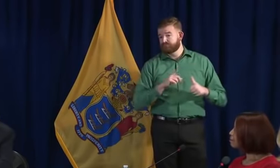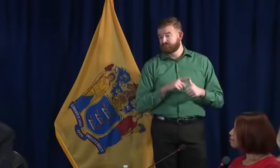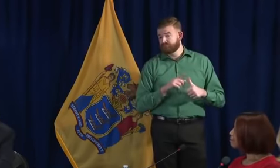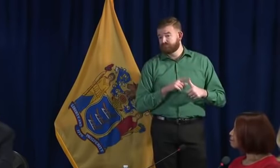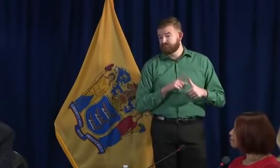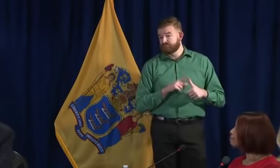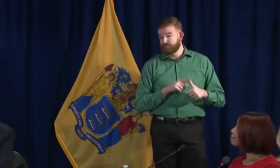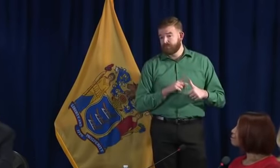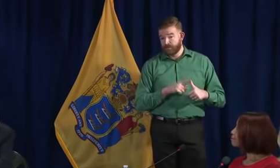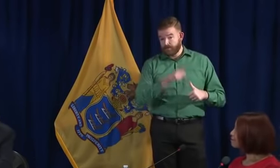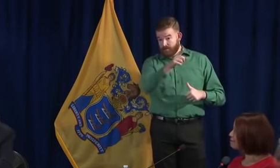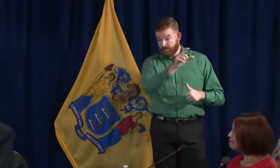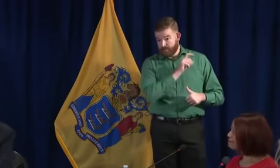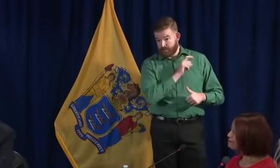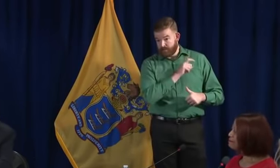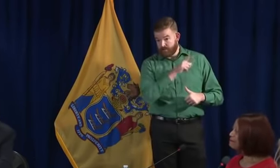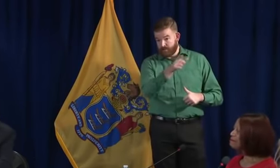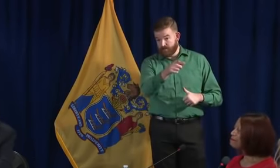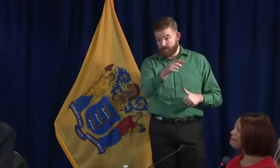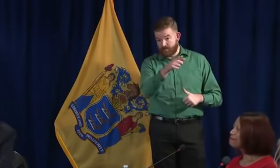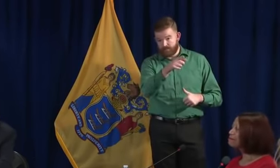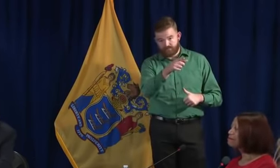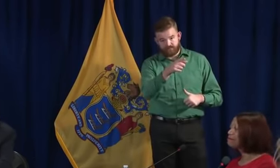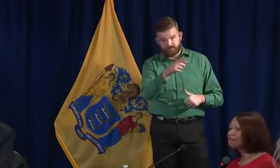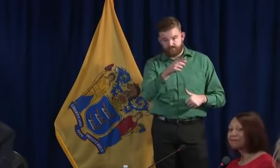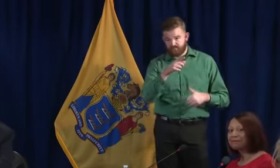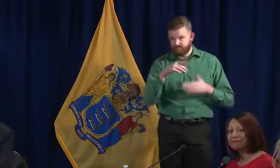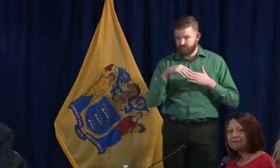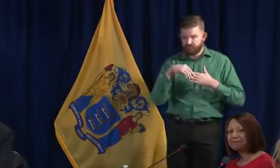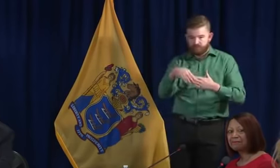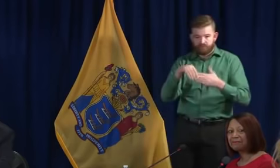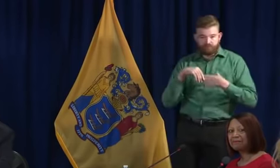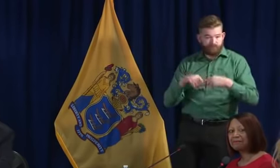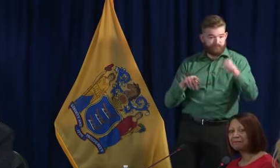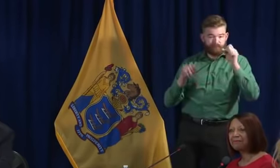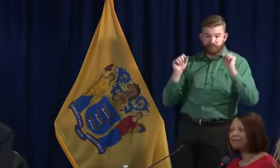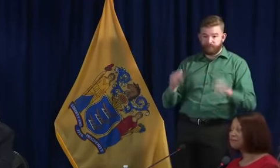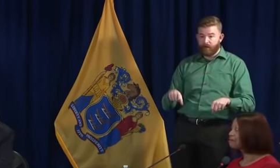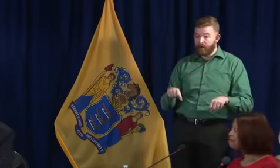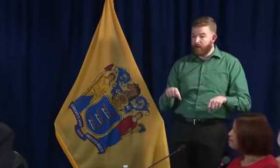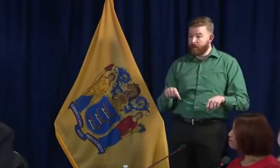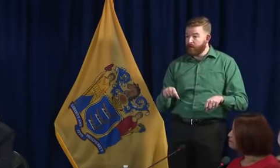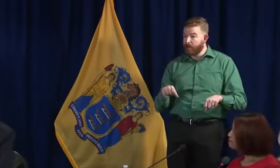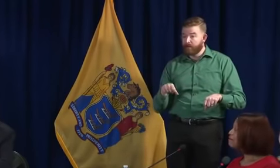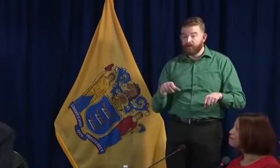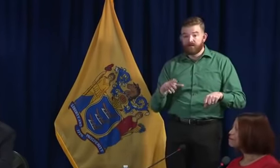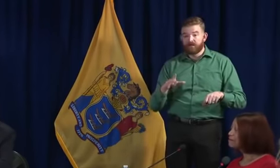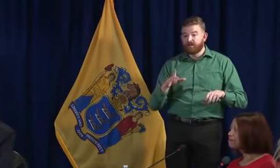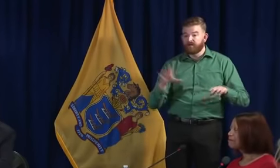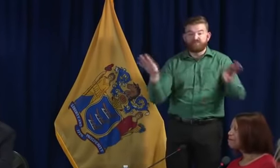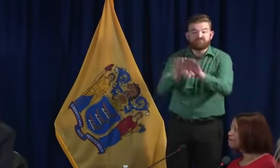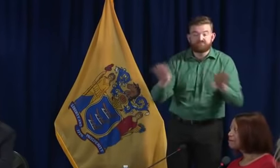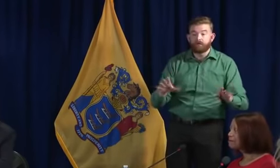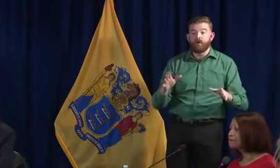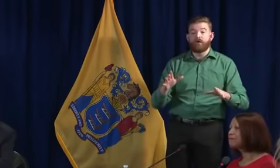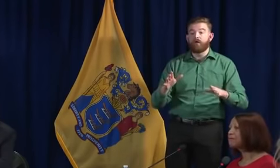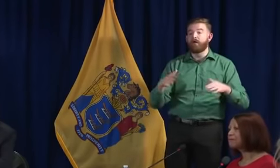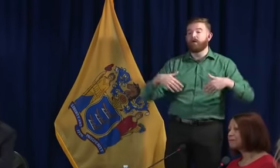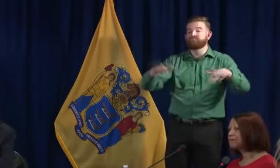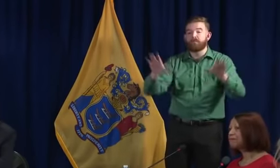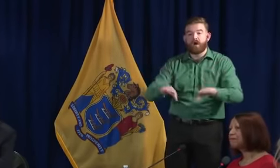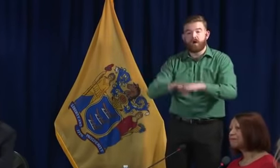complete latitude to add or delete entities from that list. So as if we're walking down here, hotels are still